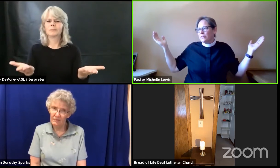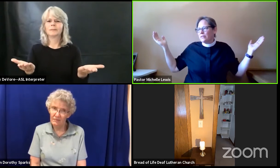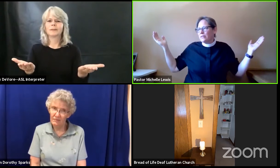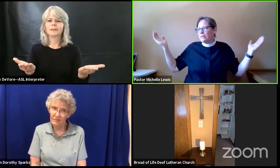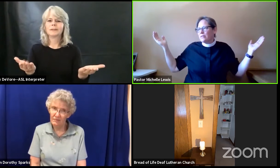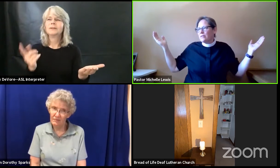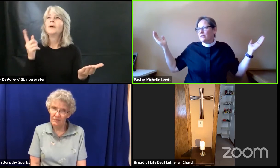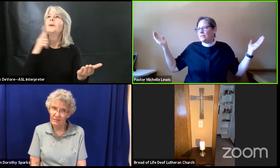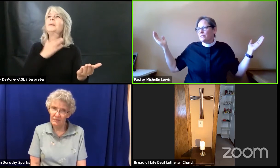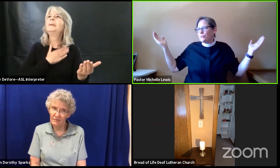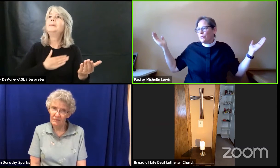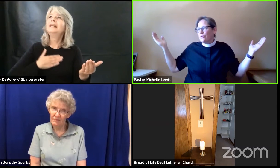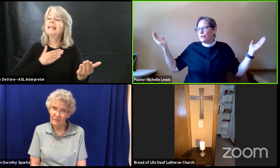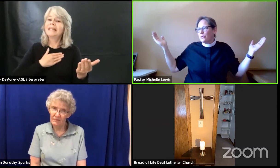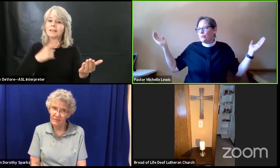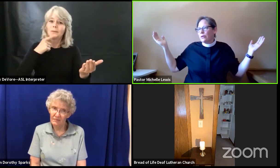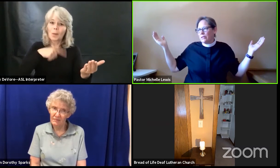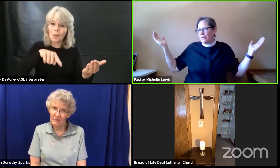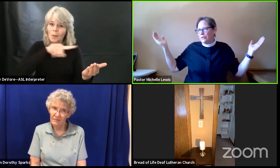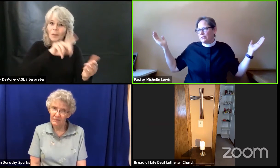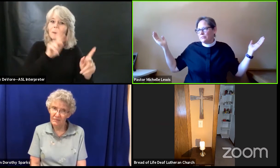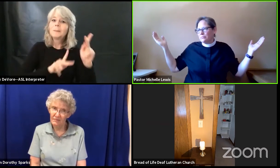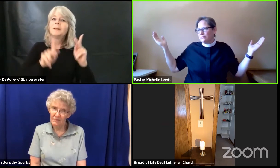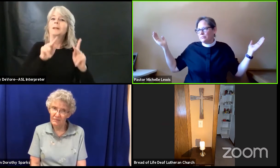a